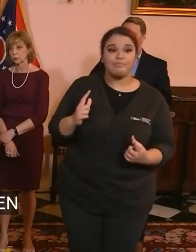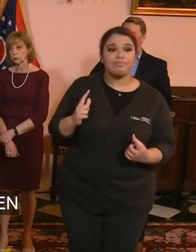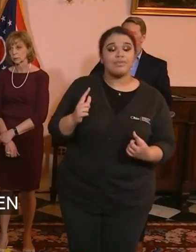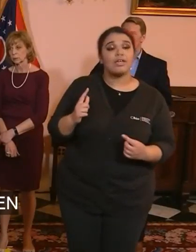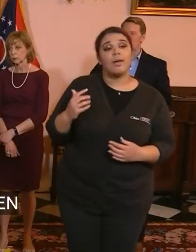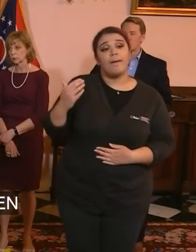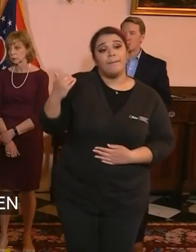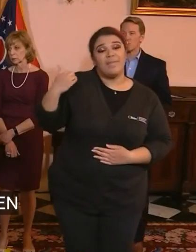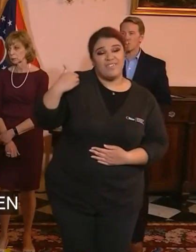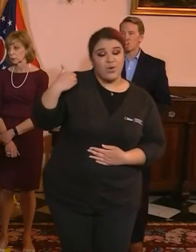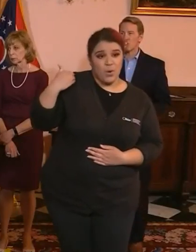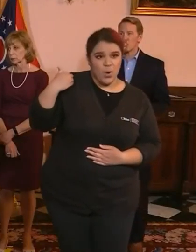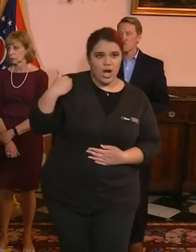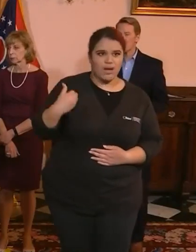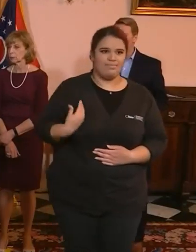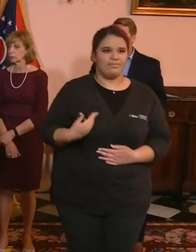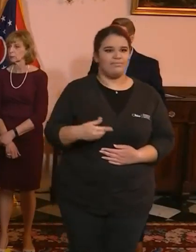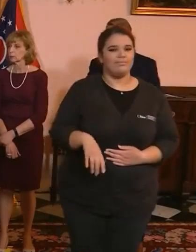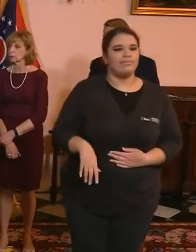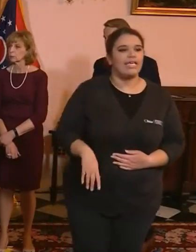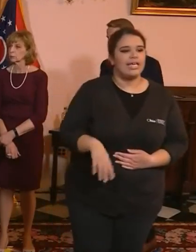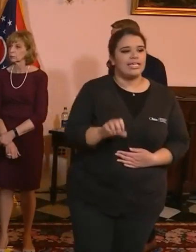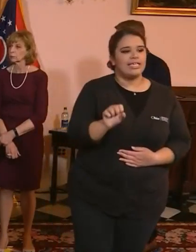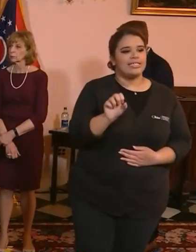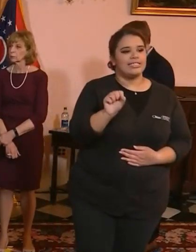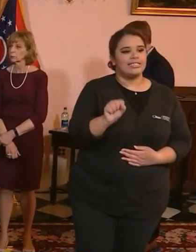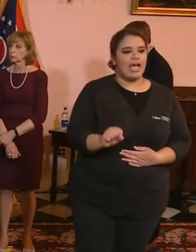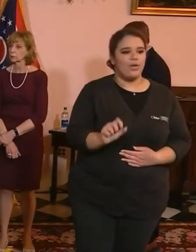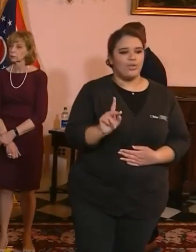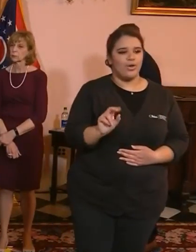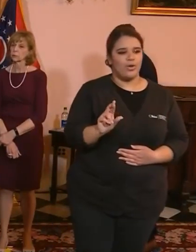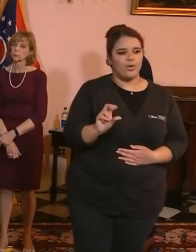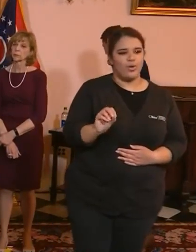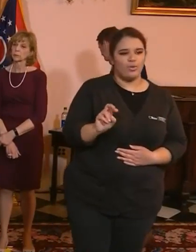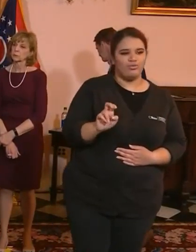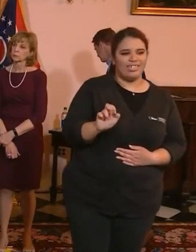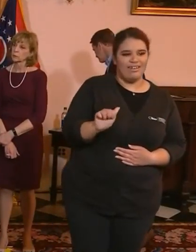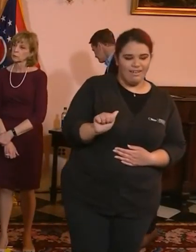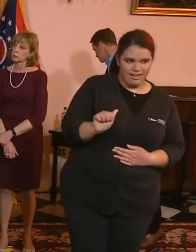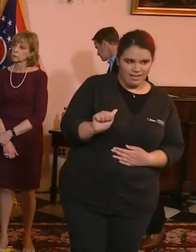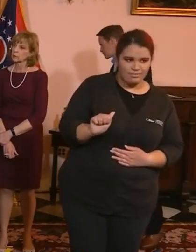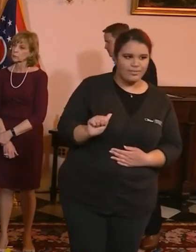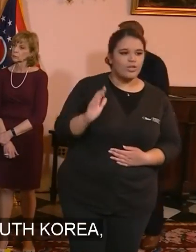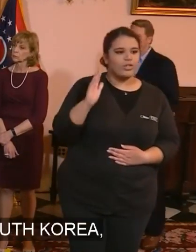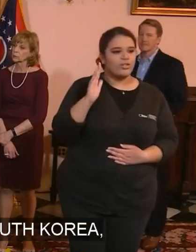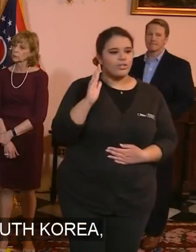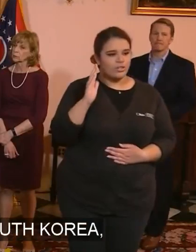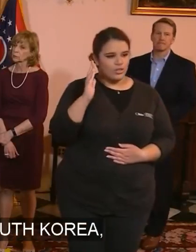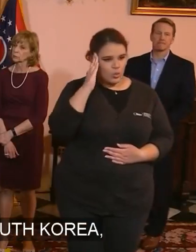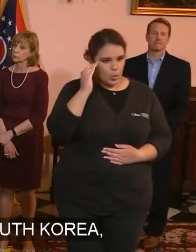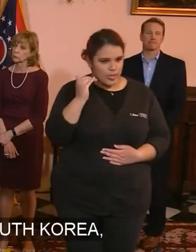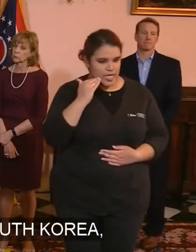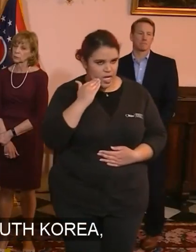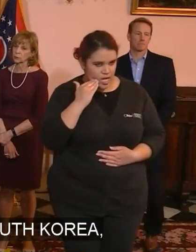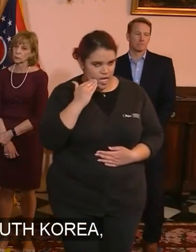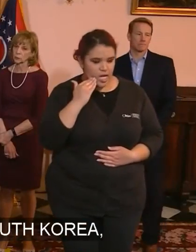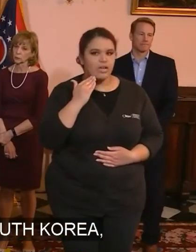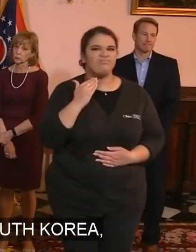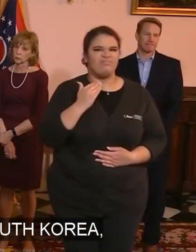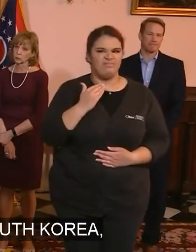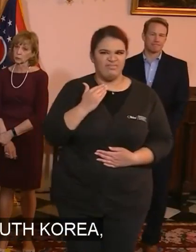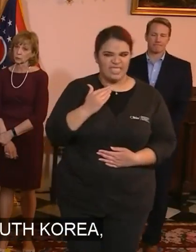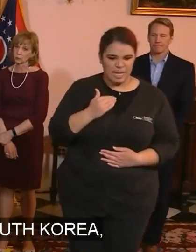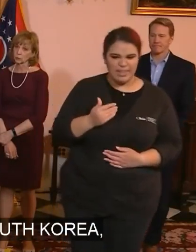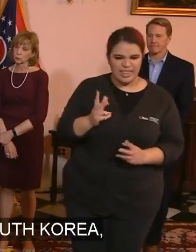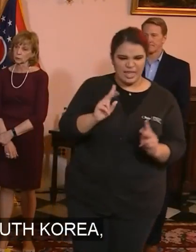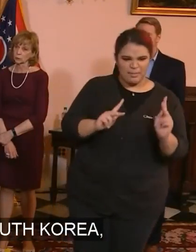in places like even South Korea, case 31, I believe it was called, the person that was in the congregation, they had